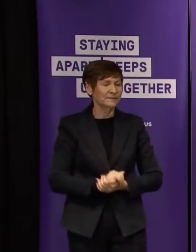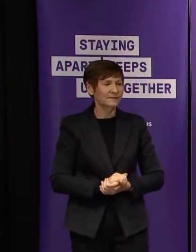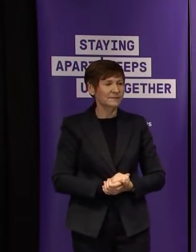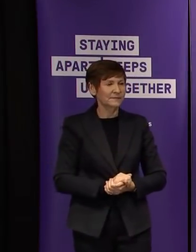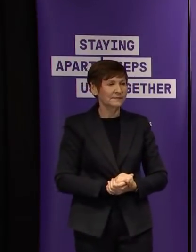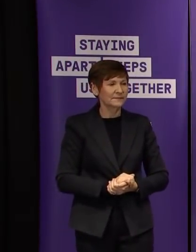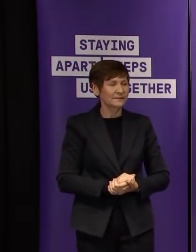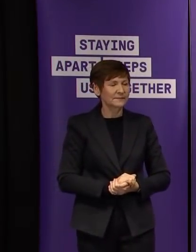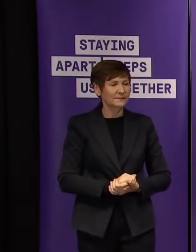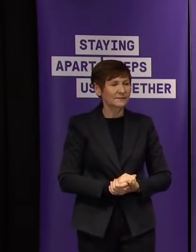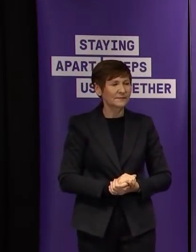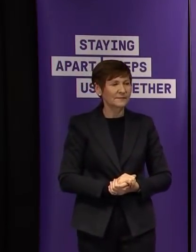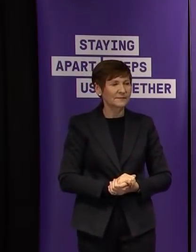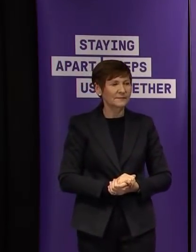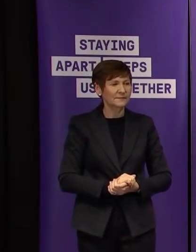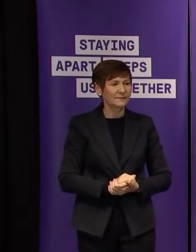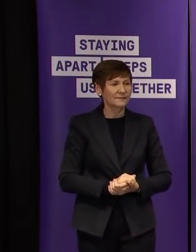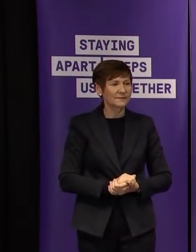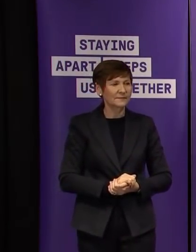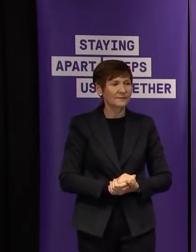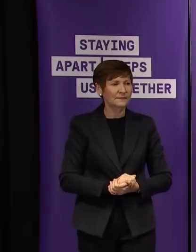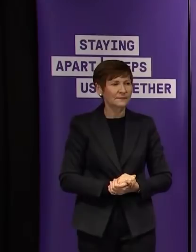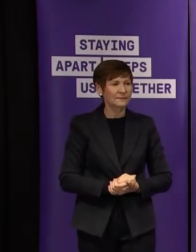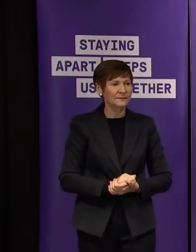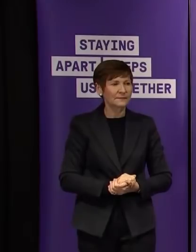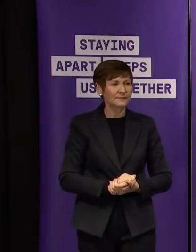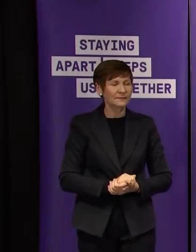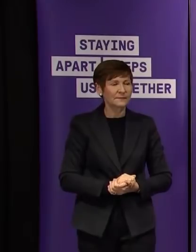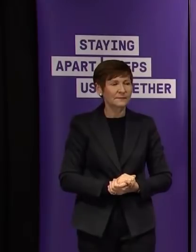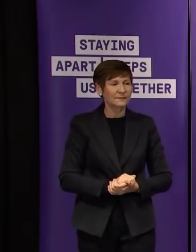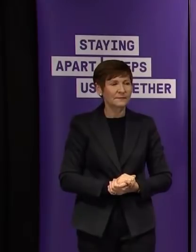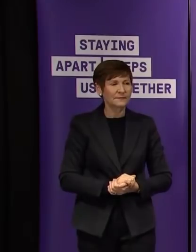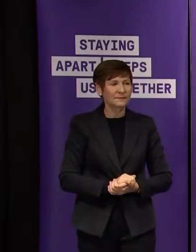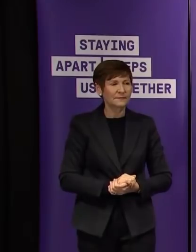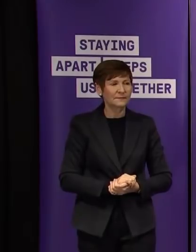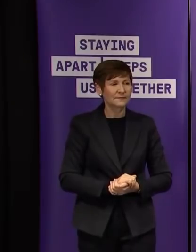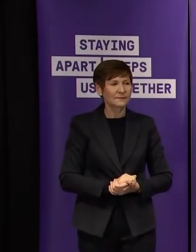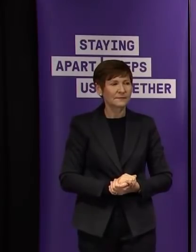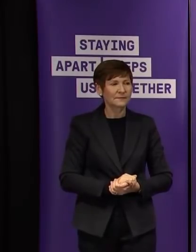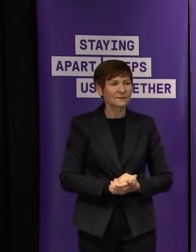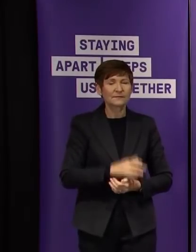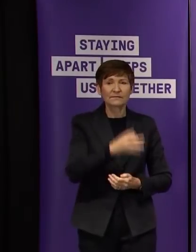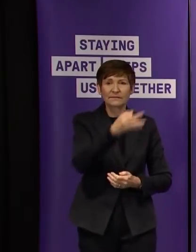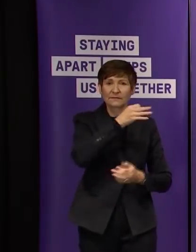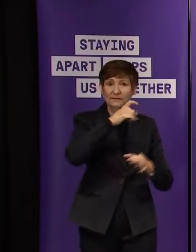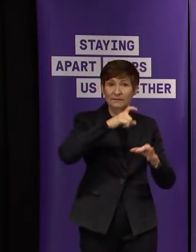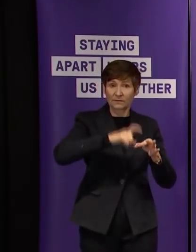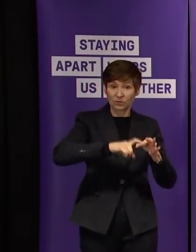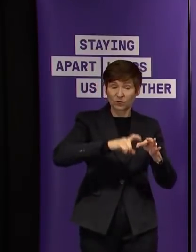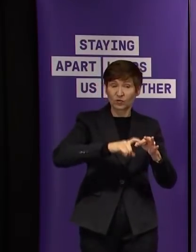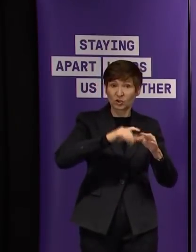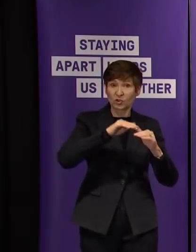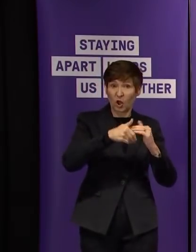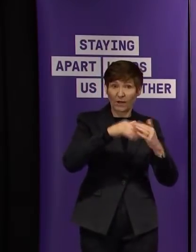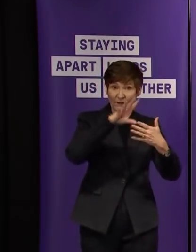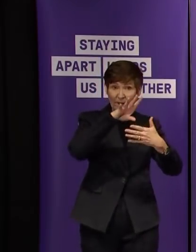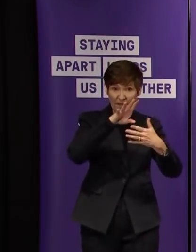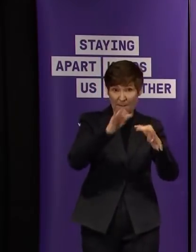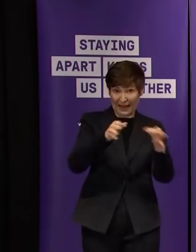being met on or by 23rd of November 2020. If we aren't able to meet the threshold by that